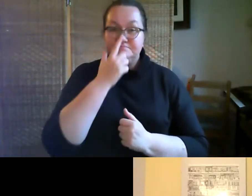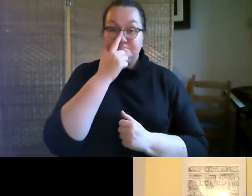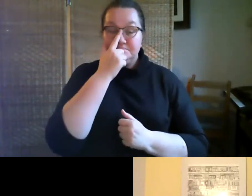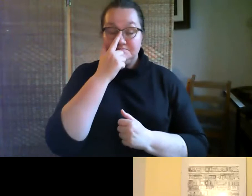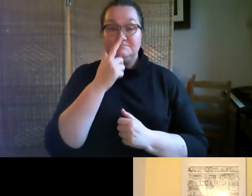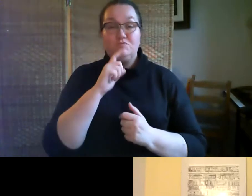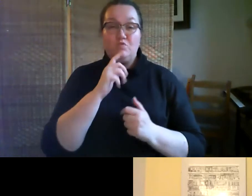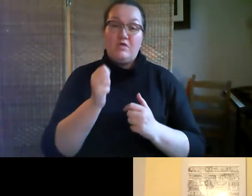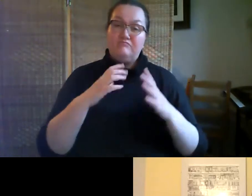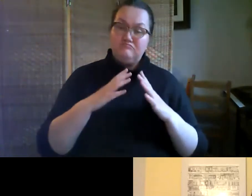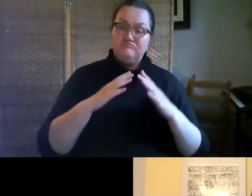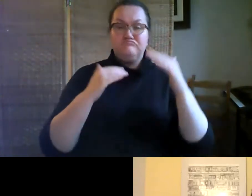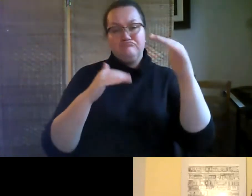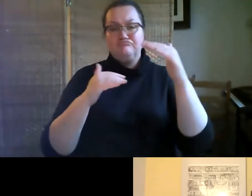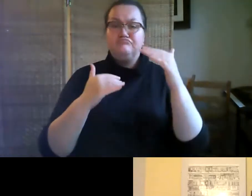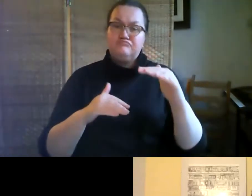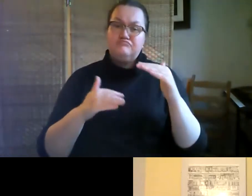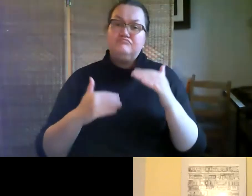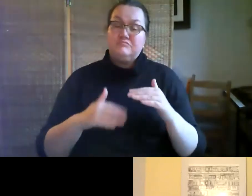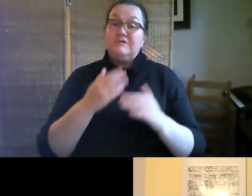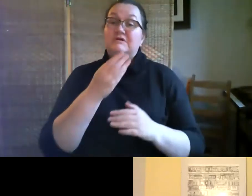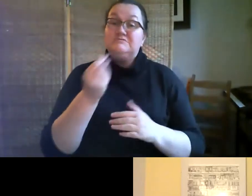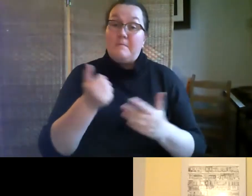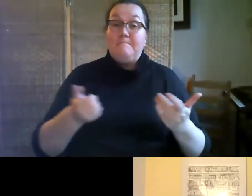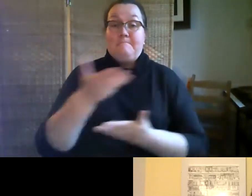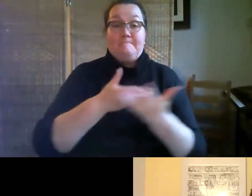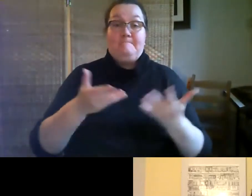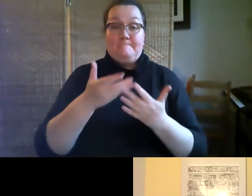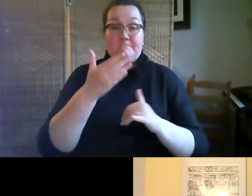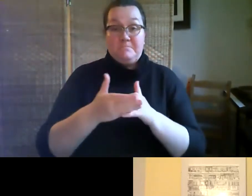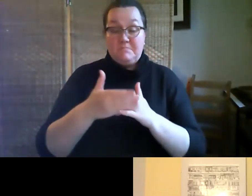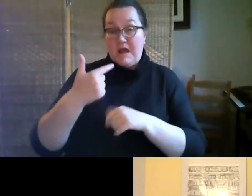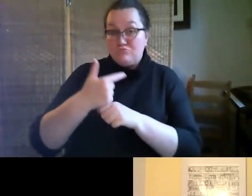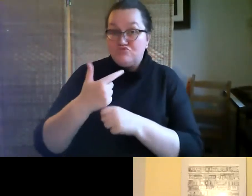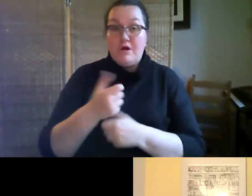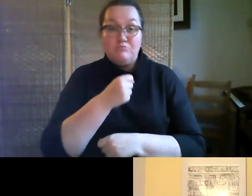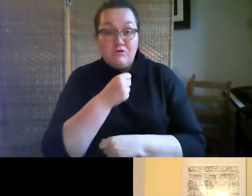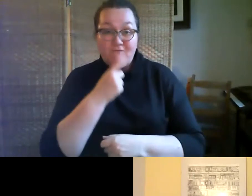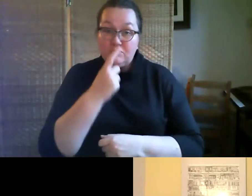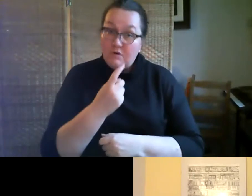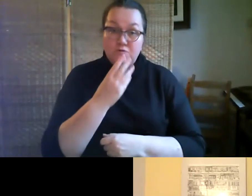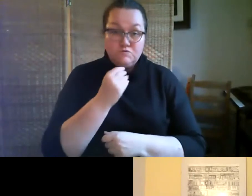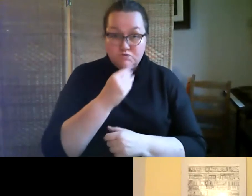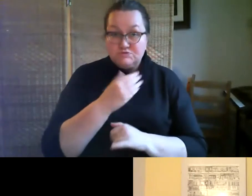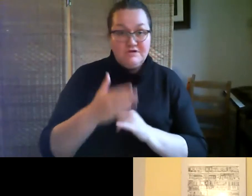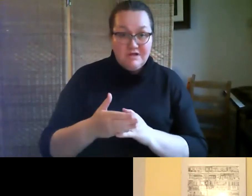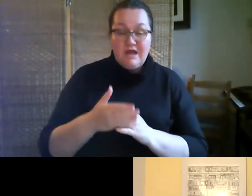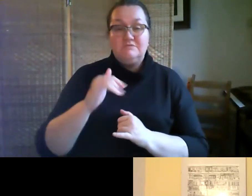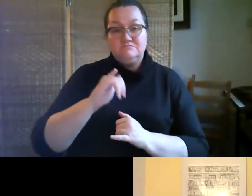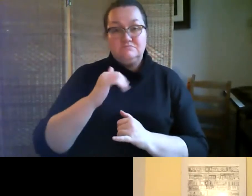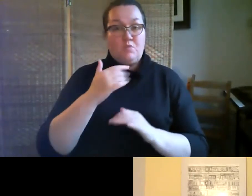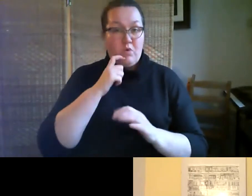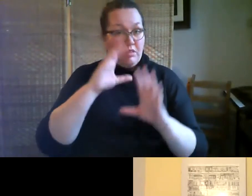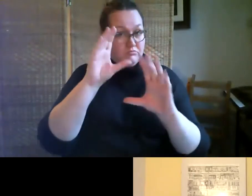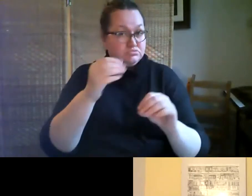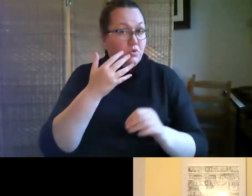for a sort of a discussion group, which ask everyone to turn their cameras on, turn their mics on if they feel comfortable, and we can just chat about